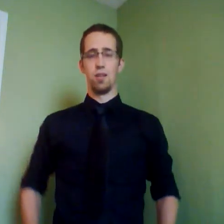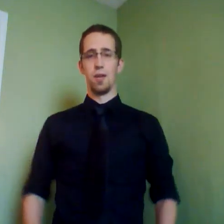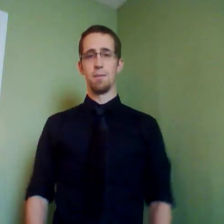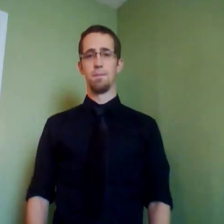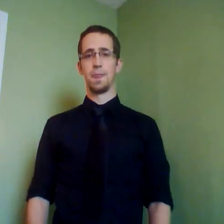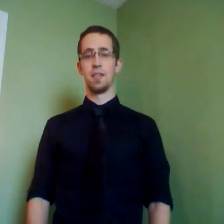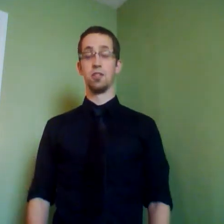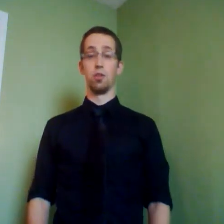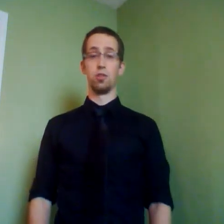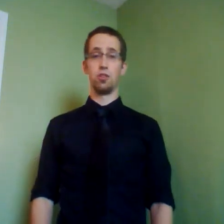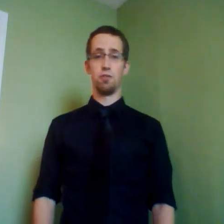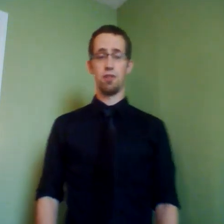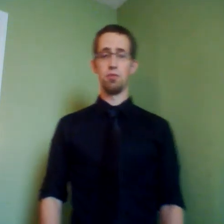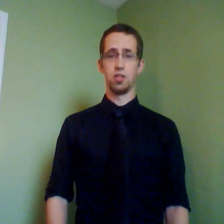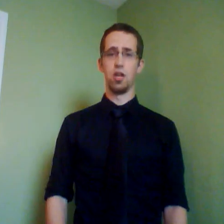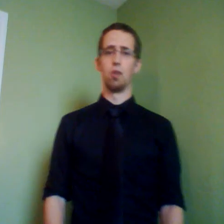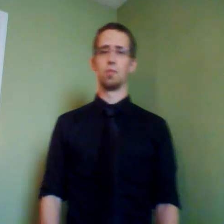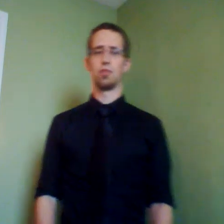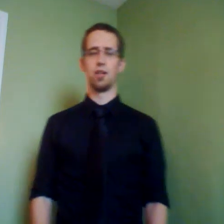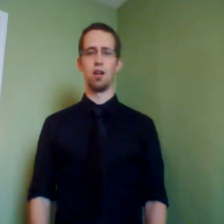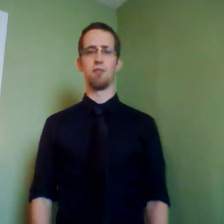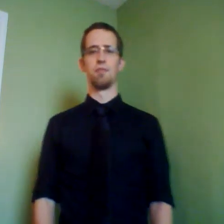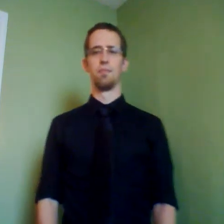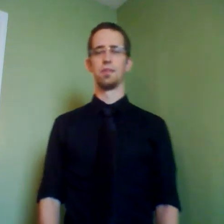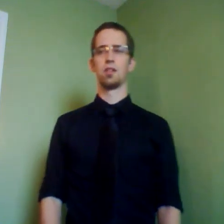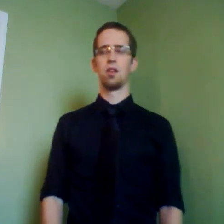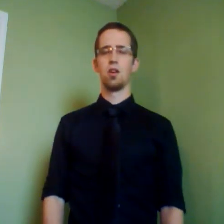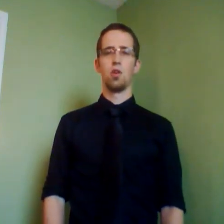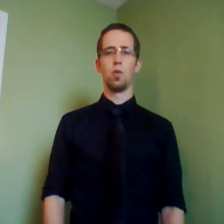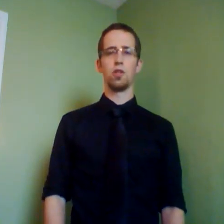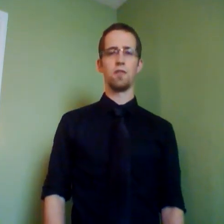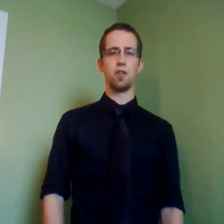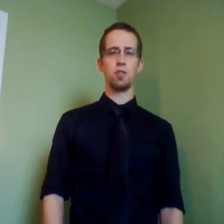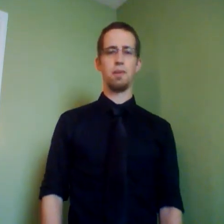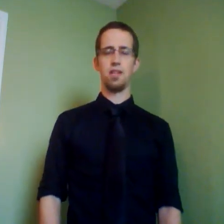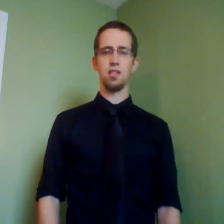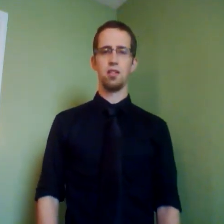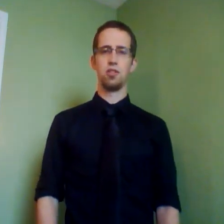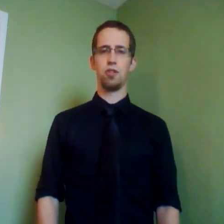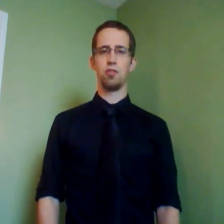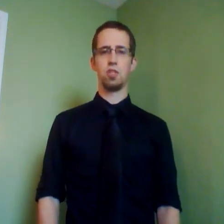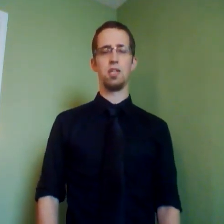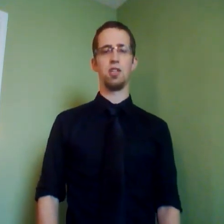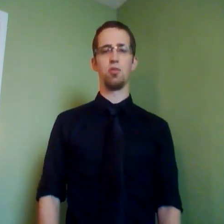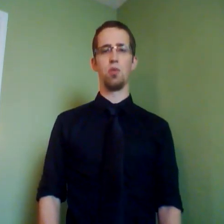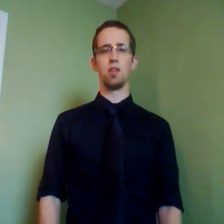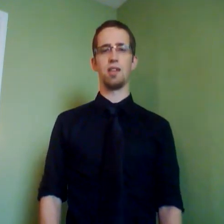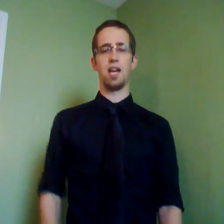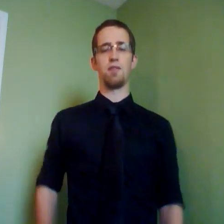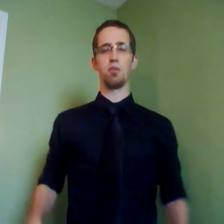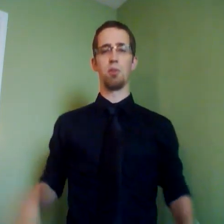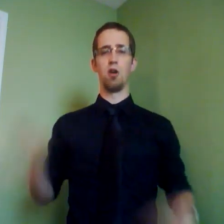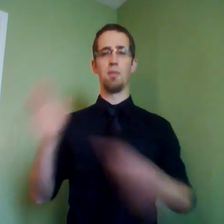that way. So it's good for everyone to know starting off. When you're fingerspelling, generally speaking, you want to have your palm